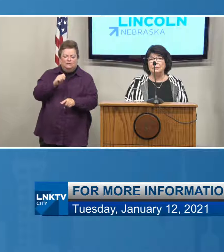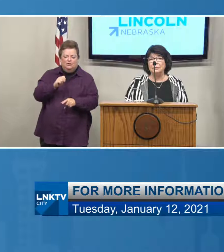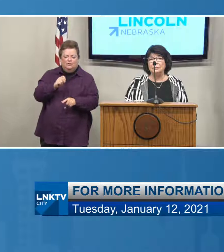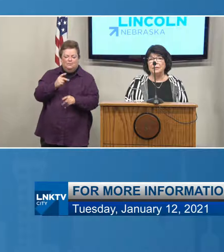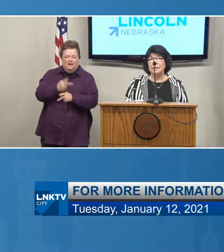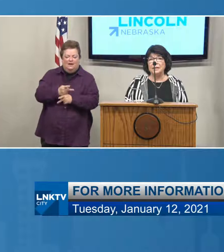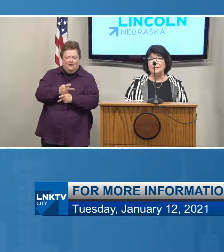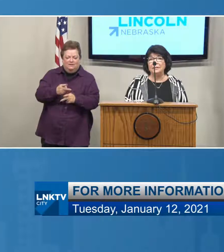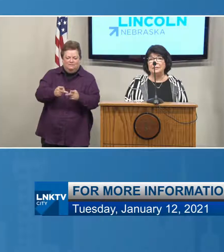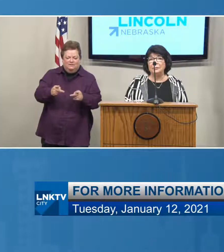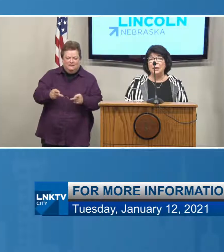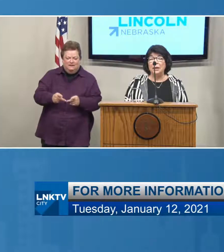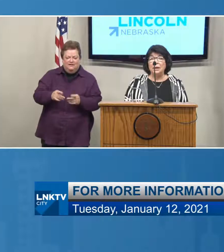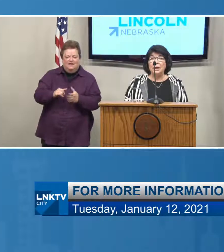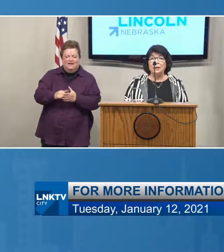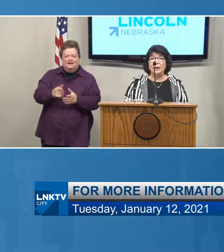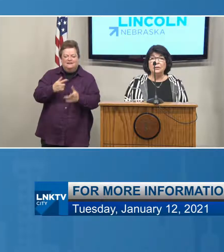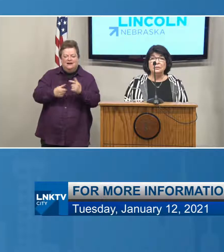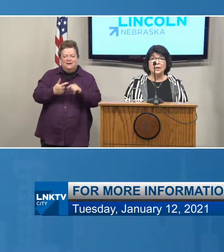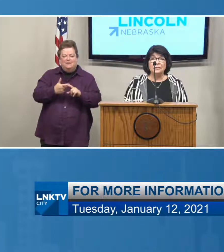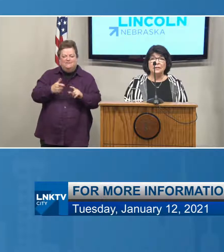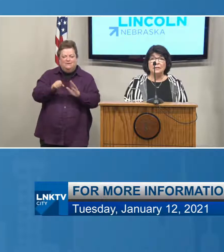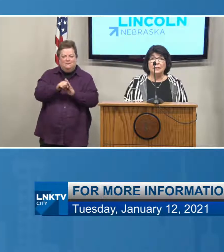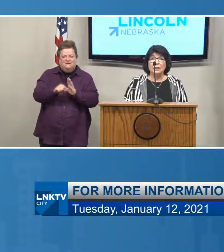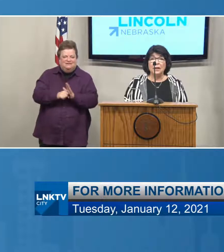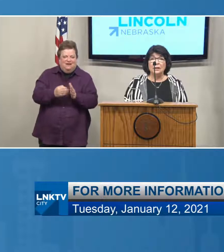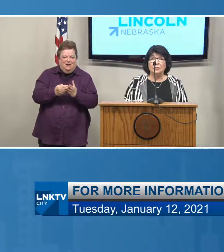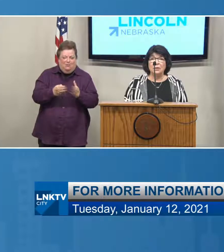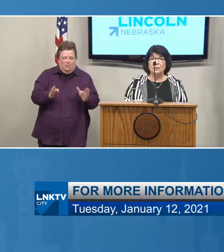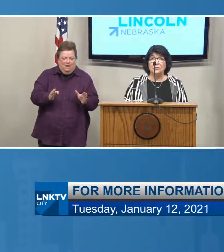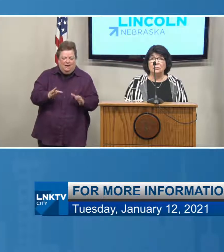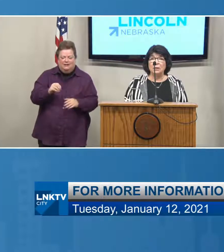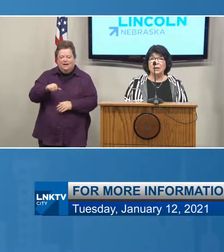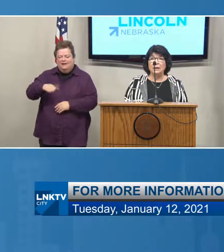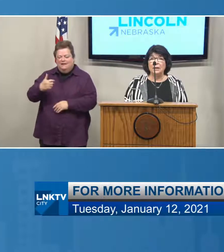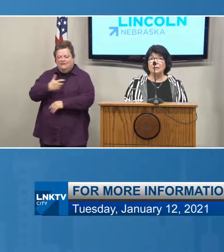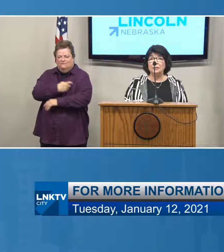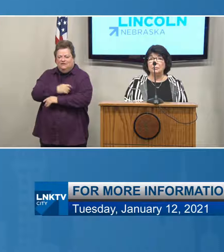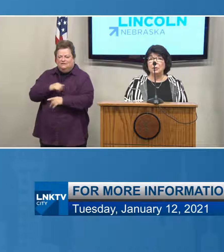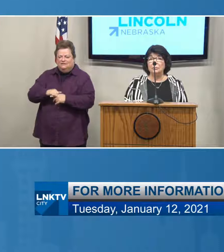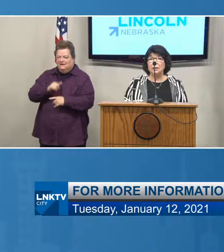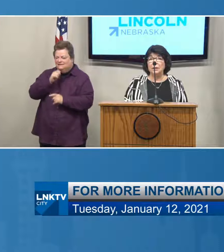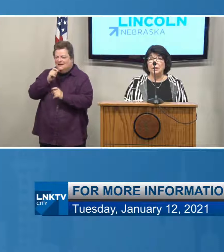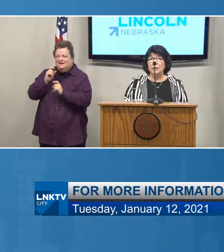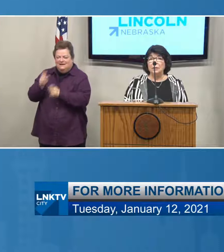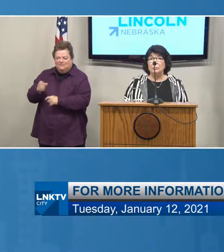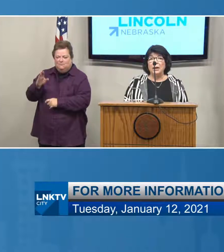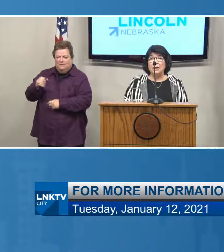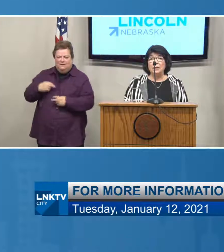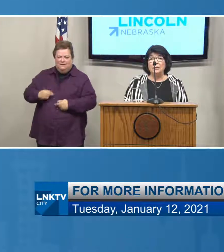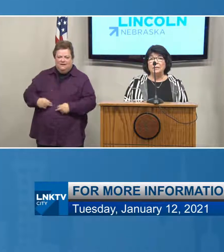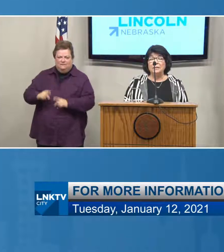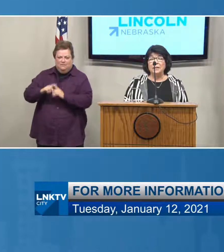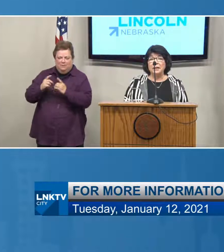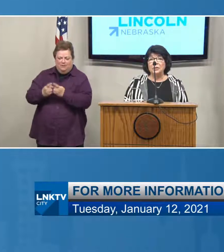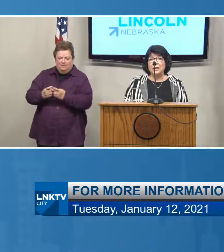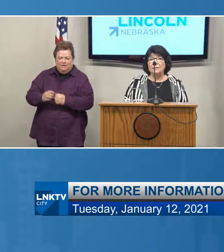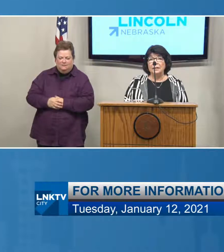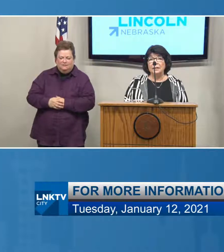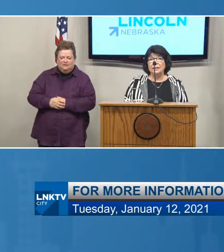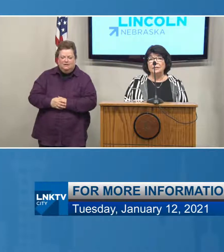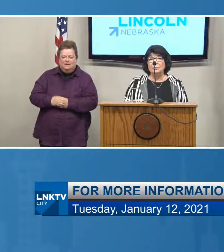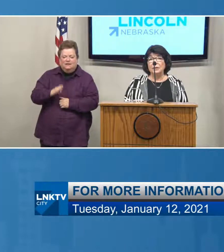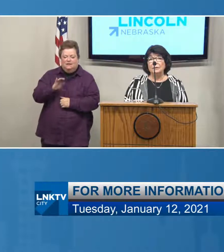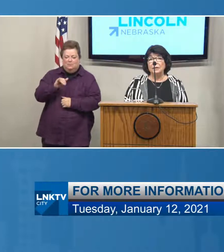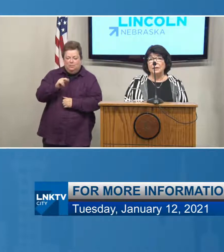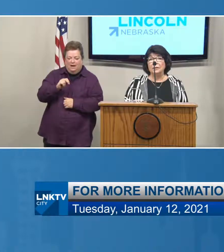coming in from the state system and other vaccines that are not administered by the health department. Bryan Health, CHI